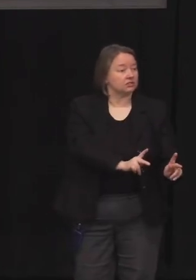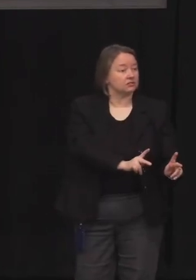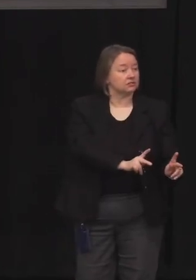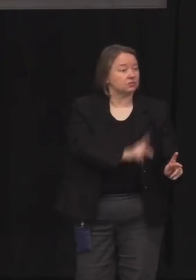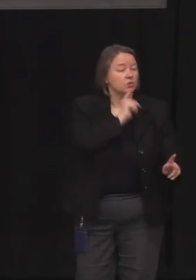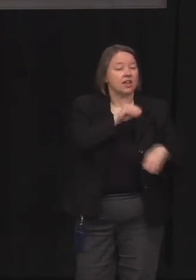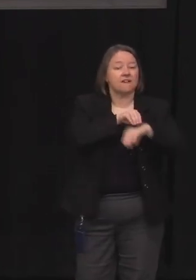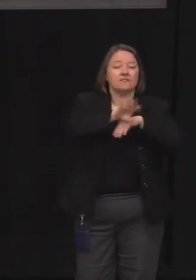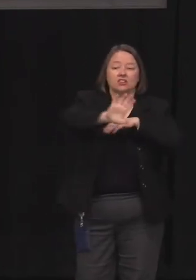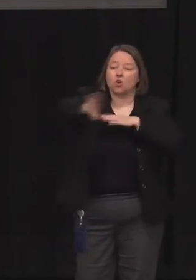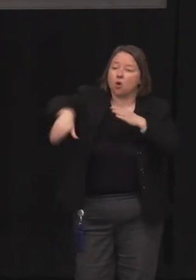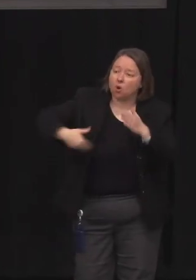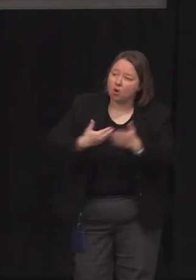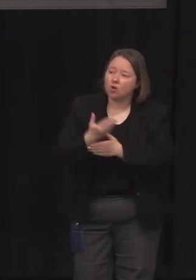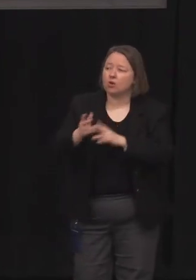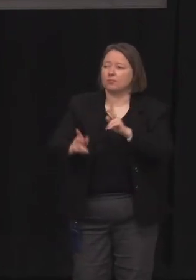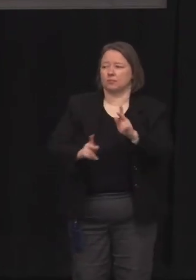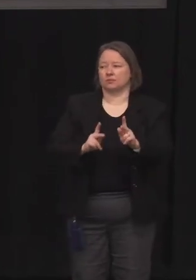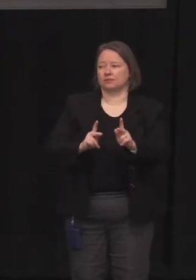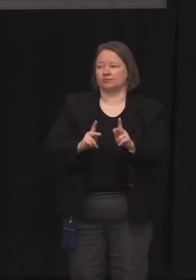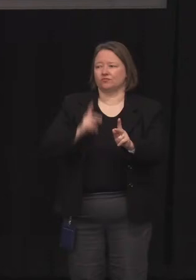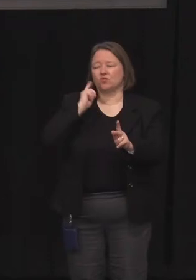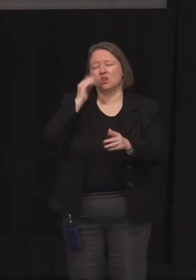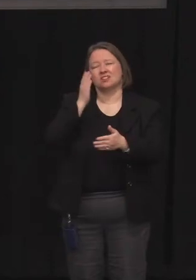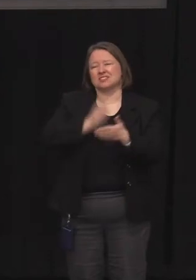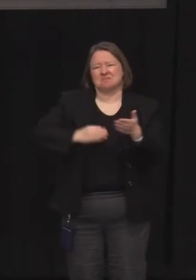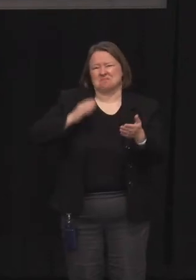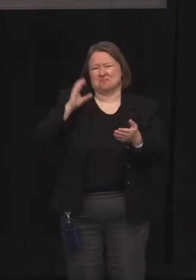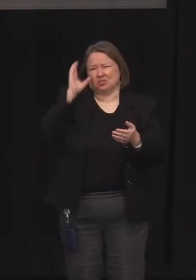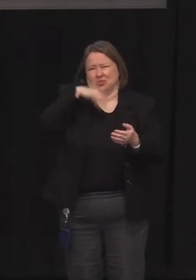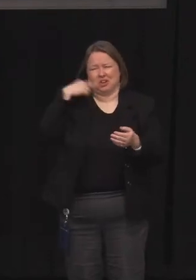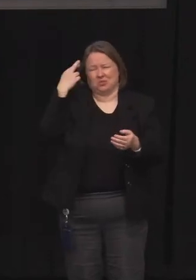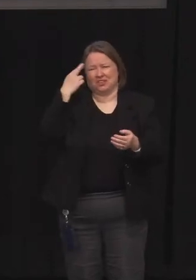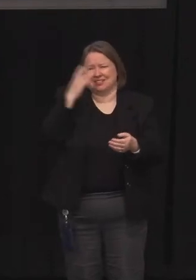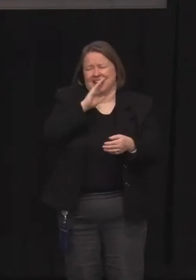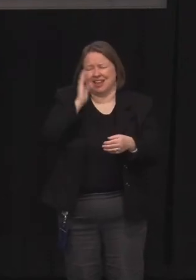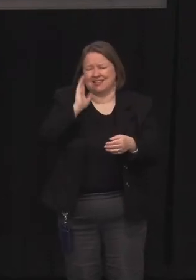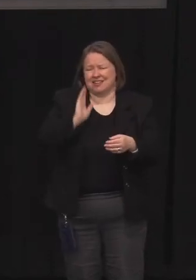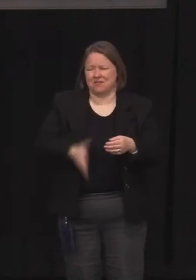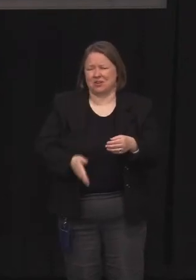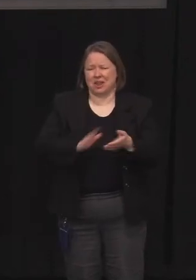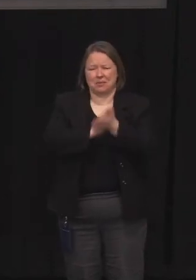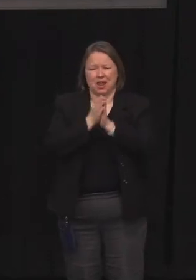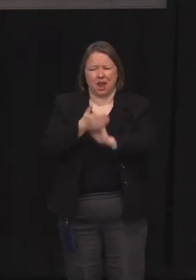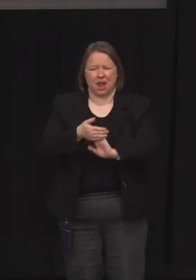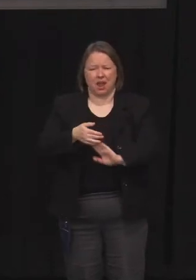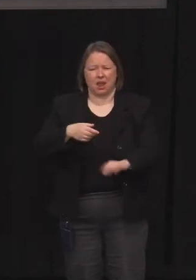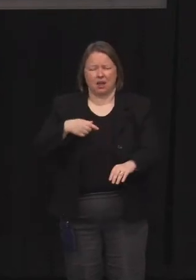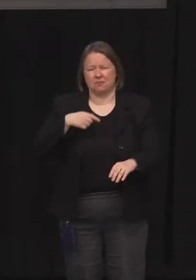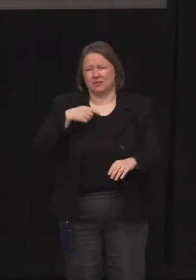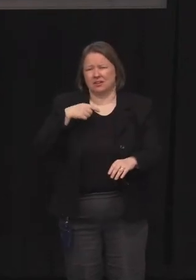affects all. For some strange reason, I can never be what I ought to be until you are what you ought to